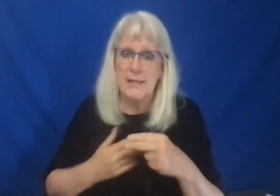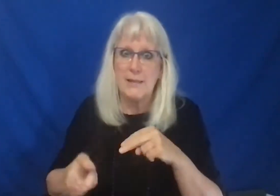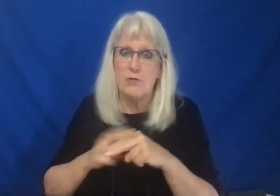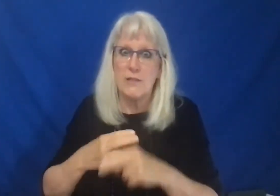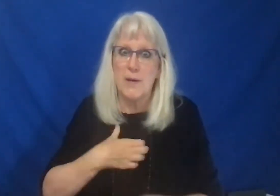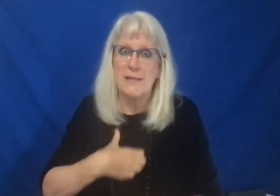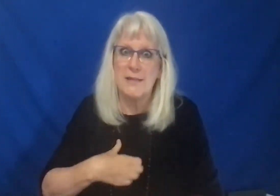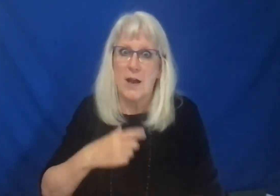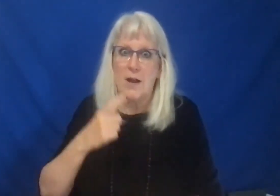is good for me.